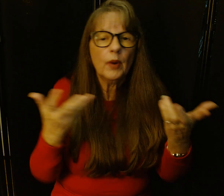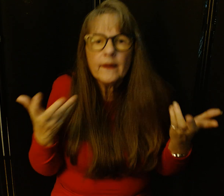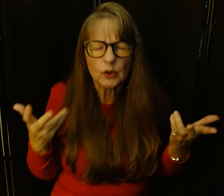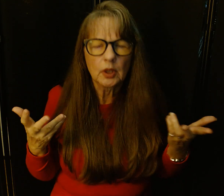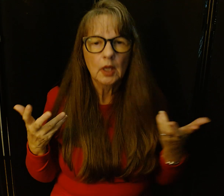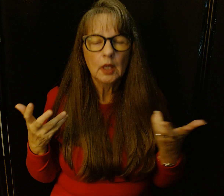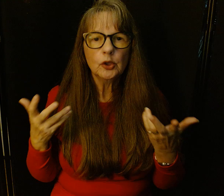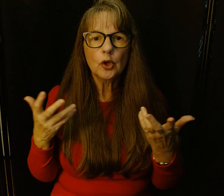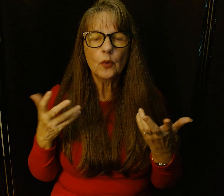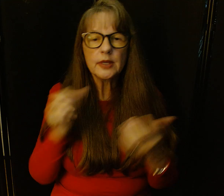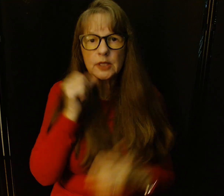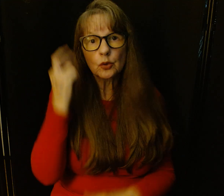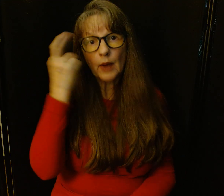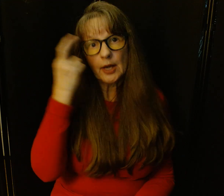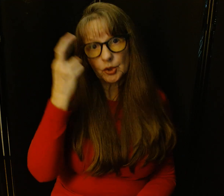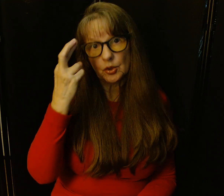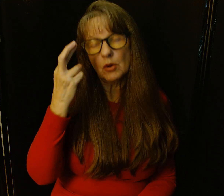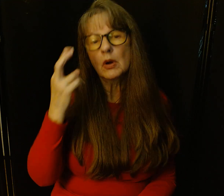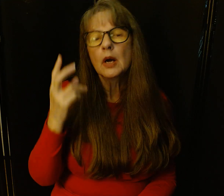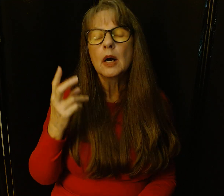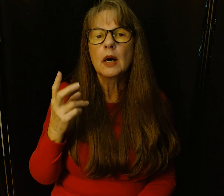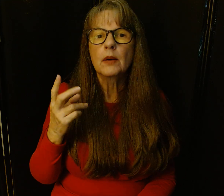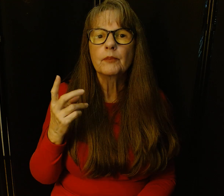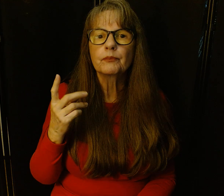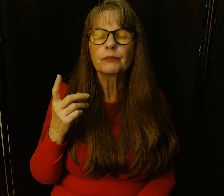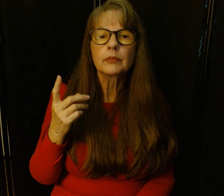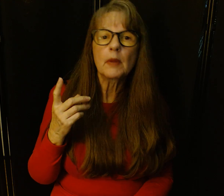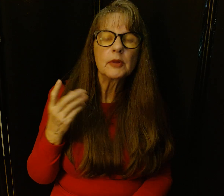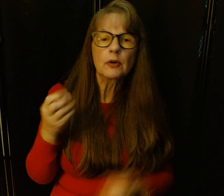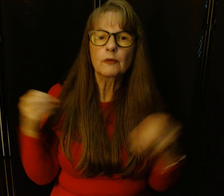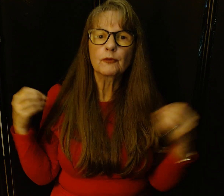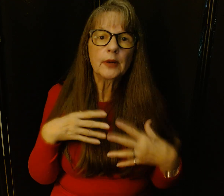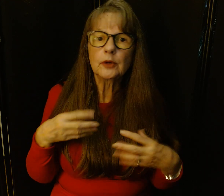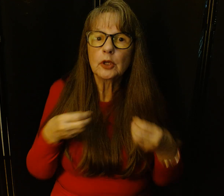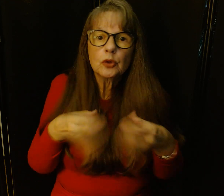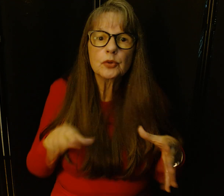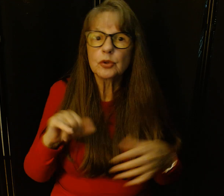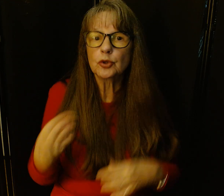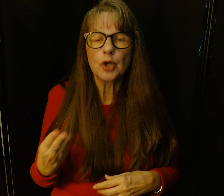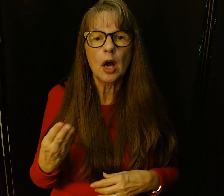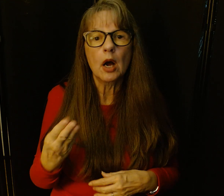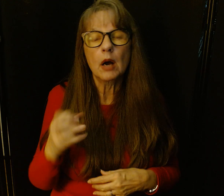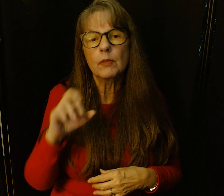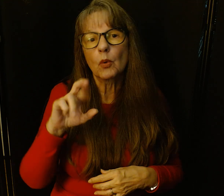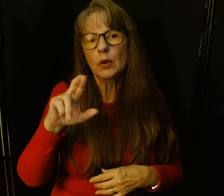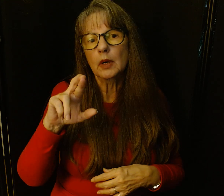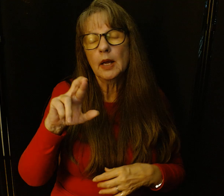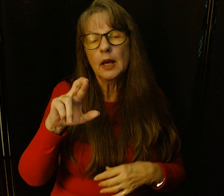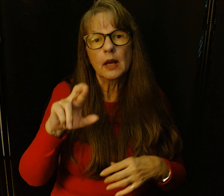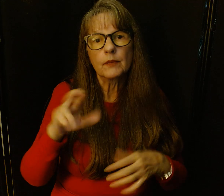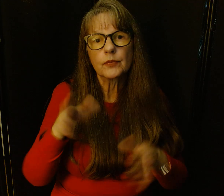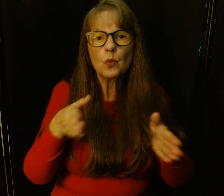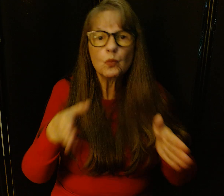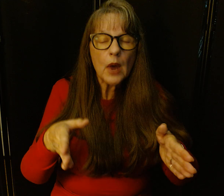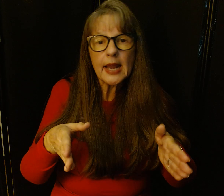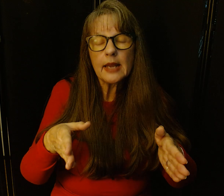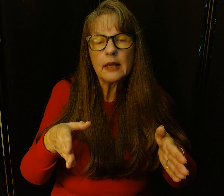whatever, it's irrational. Maybe they're afraid they're going to lose their job, or the way